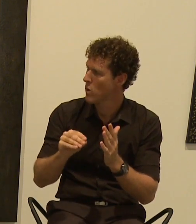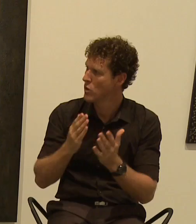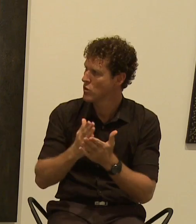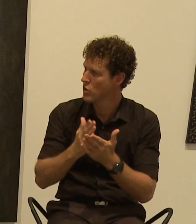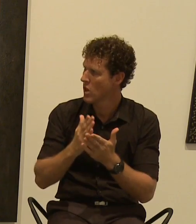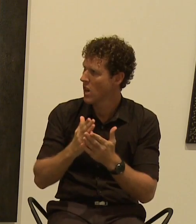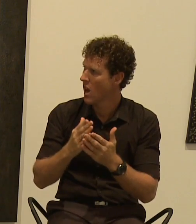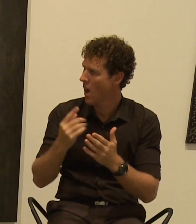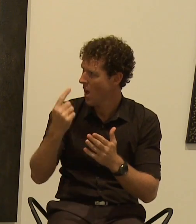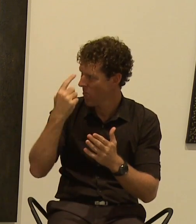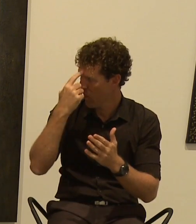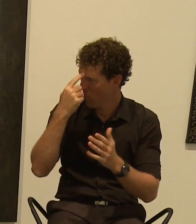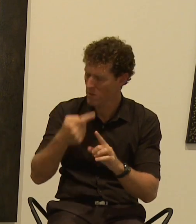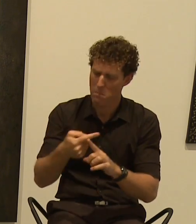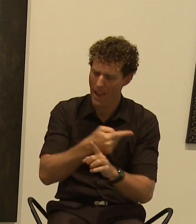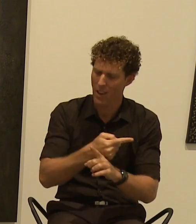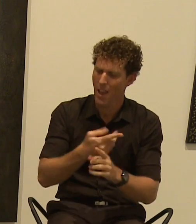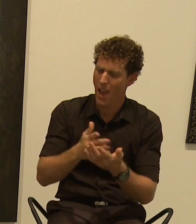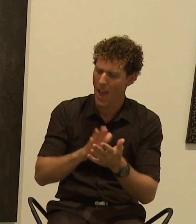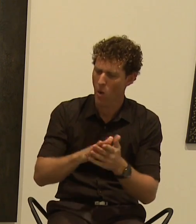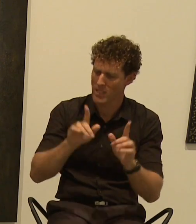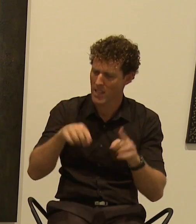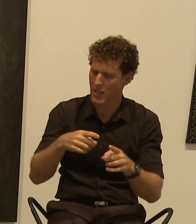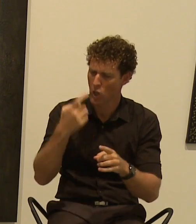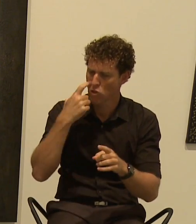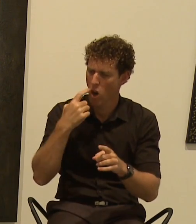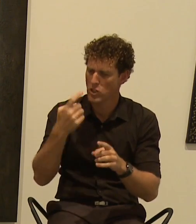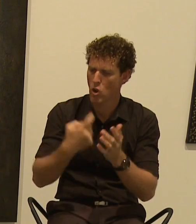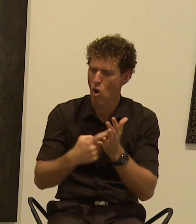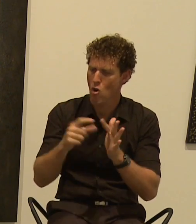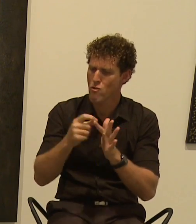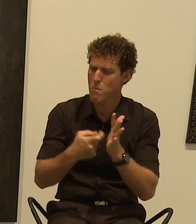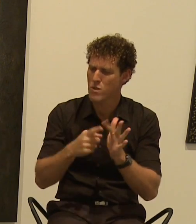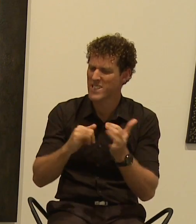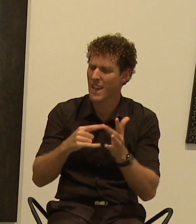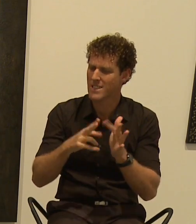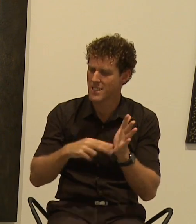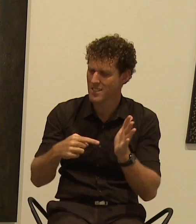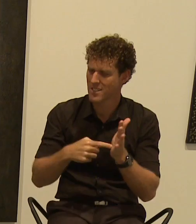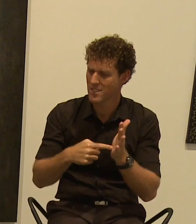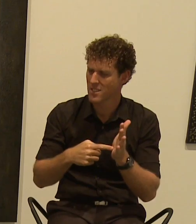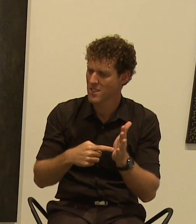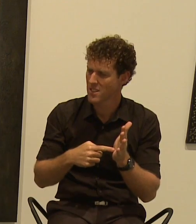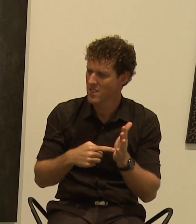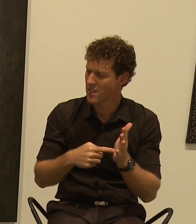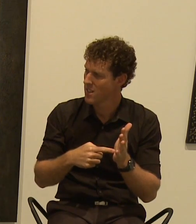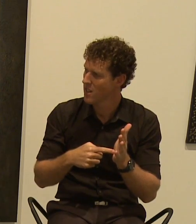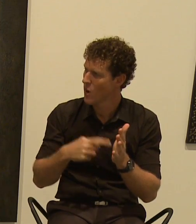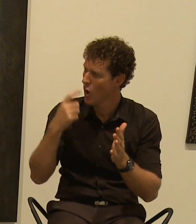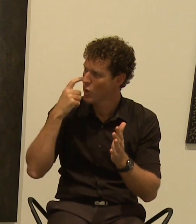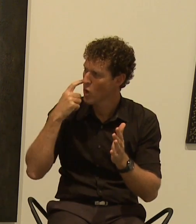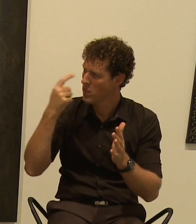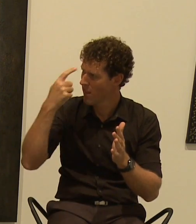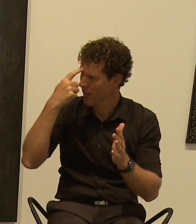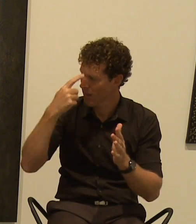works. It was about trying to represent the original, trying to get as close as I